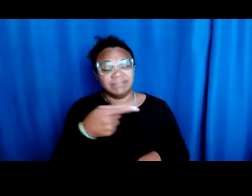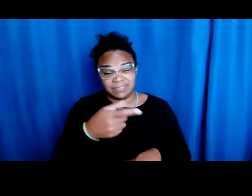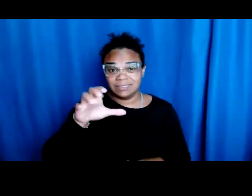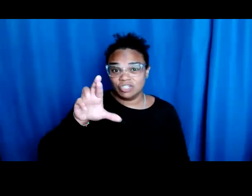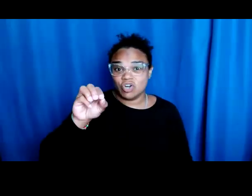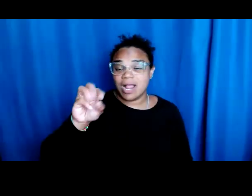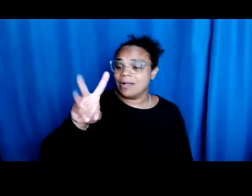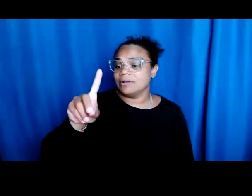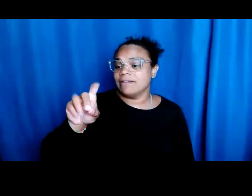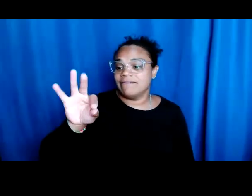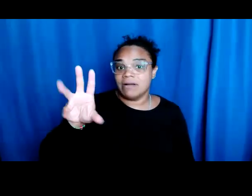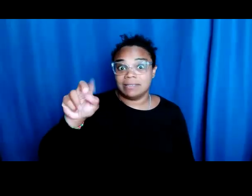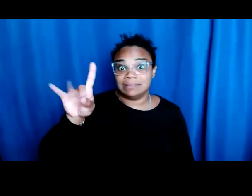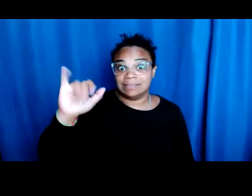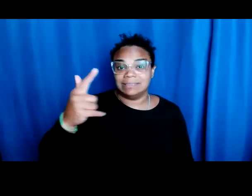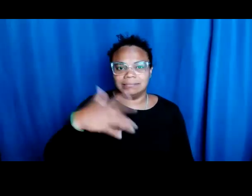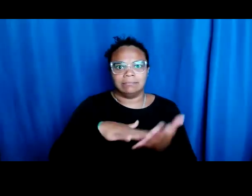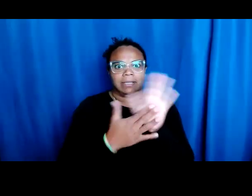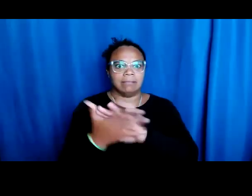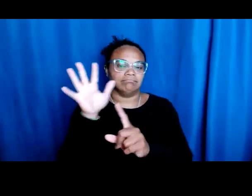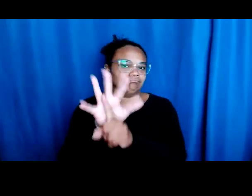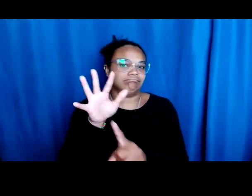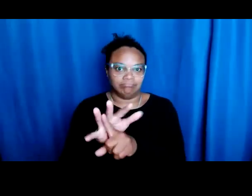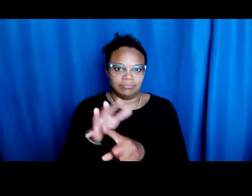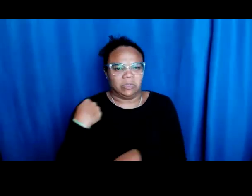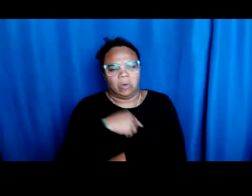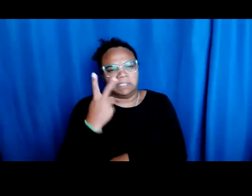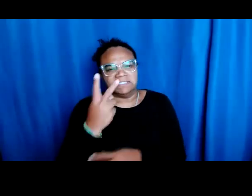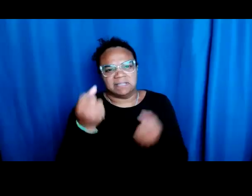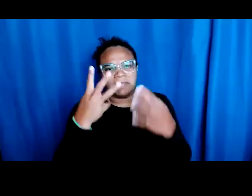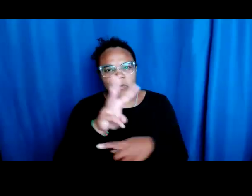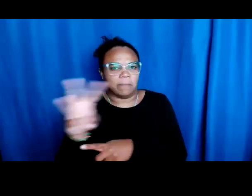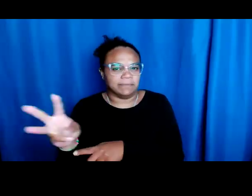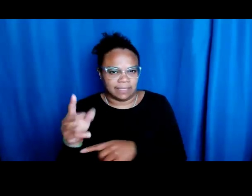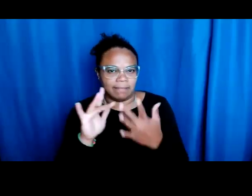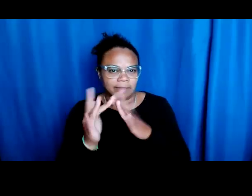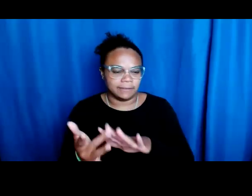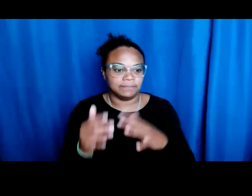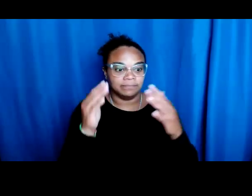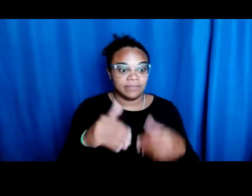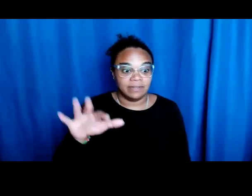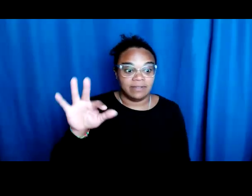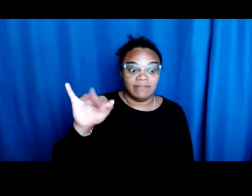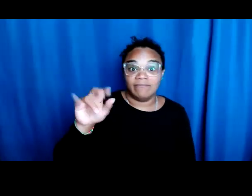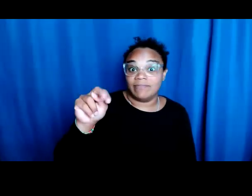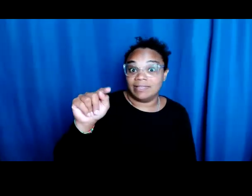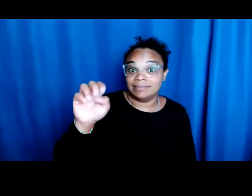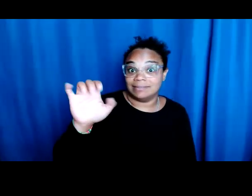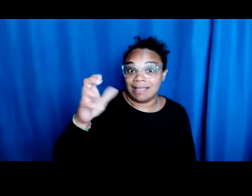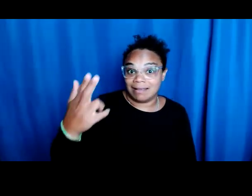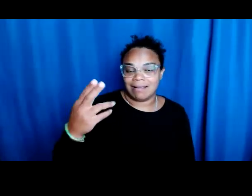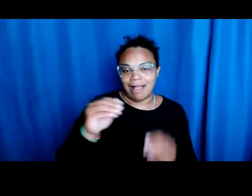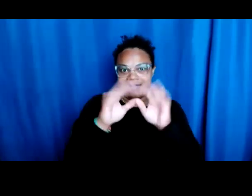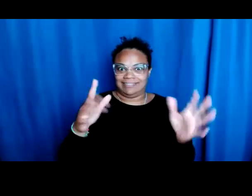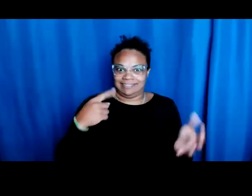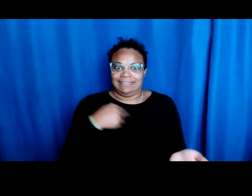these online platforms. Fintech, now obviously we are fintech, refers to companies